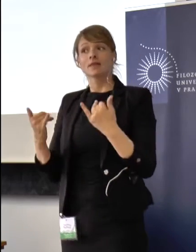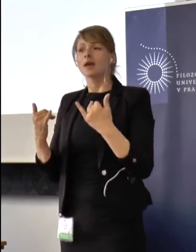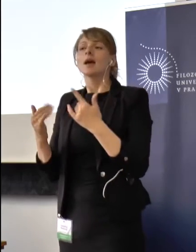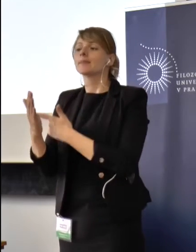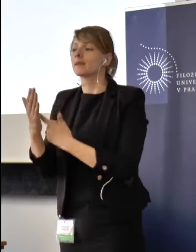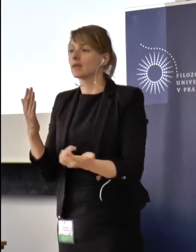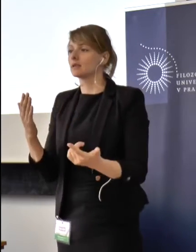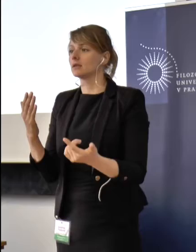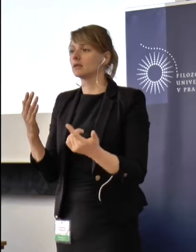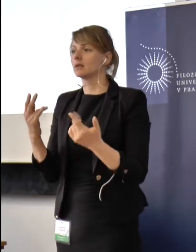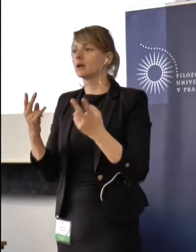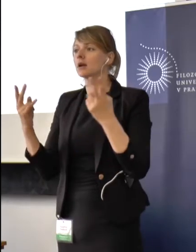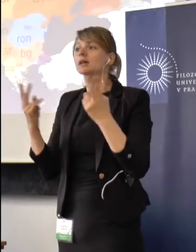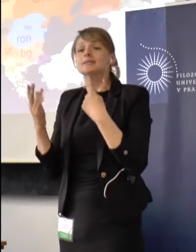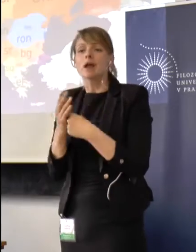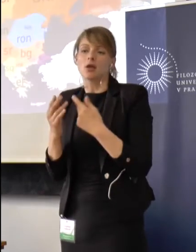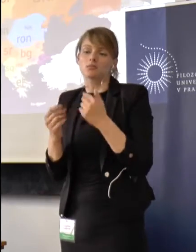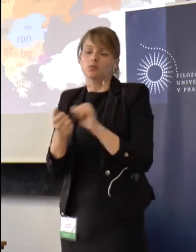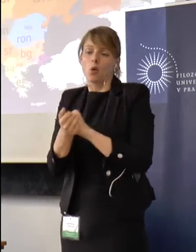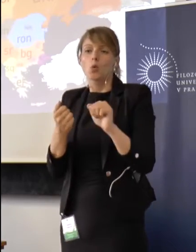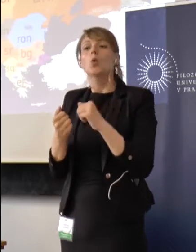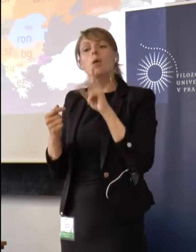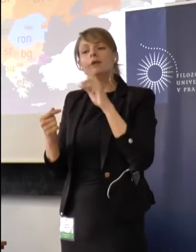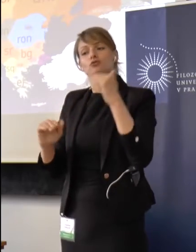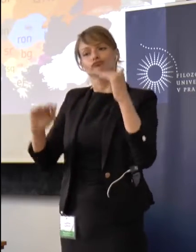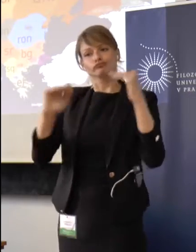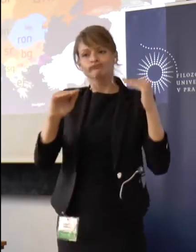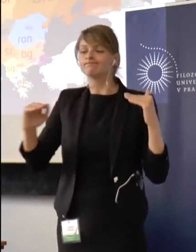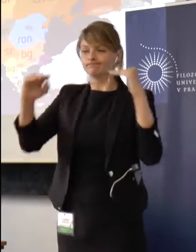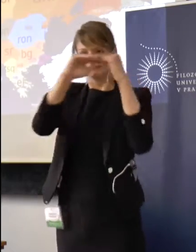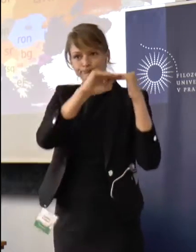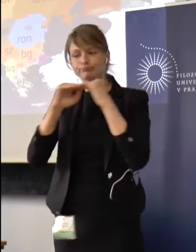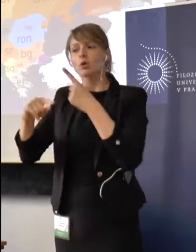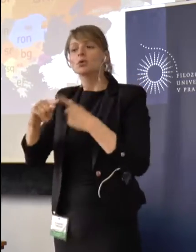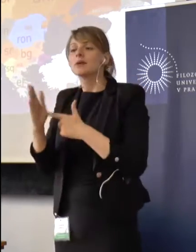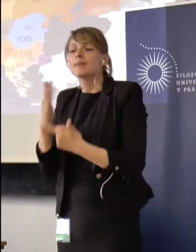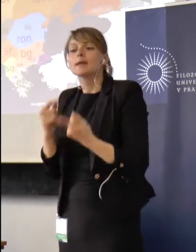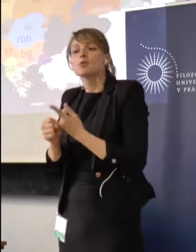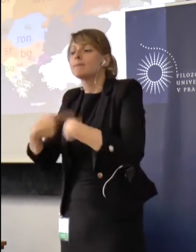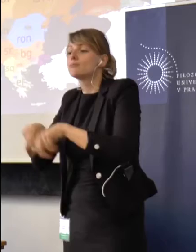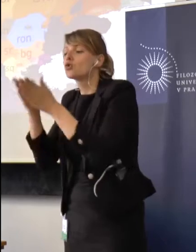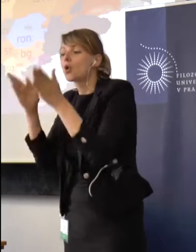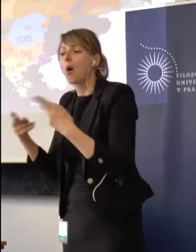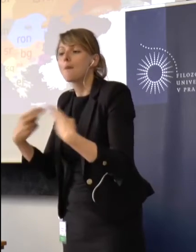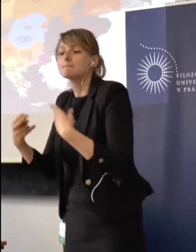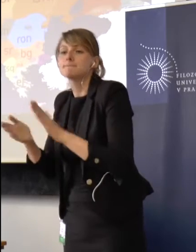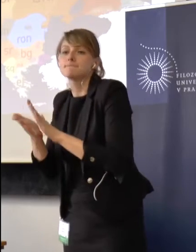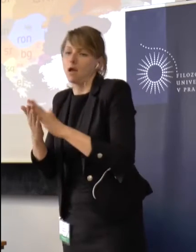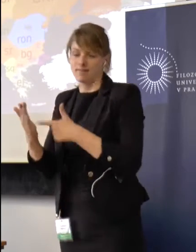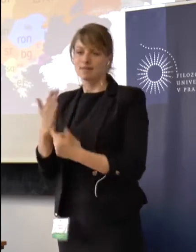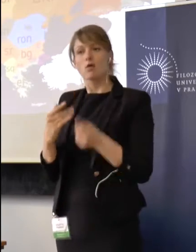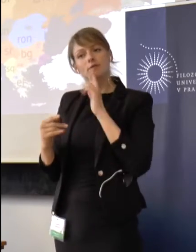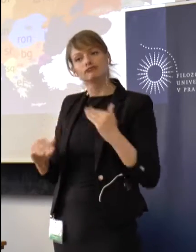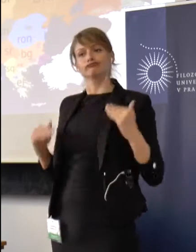communicative devices. So, and hence this beautiful, colorful map is in